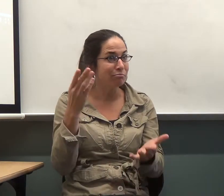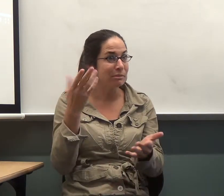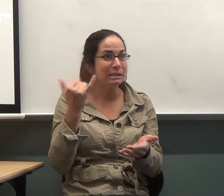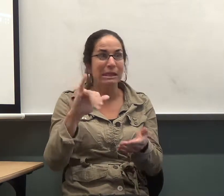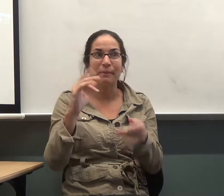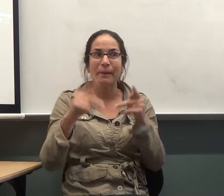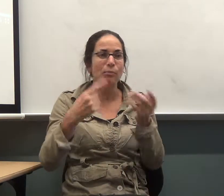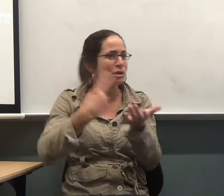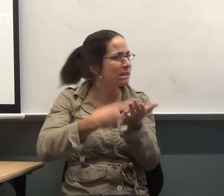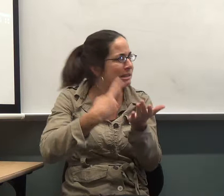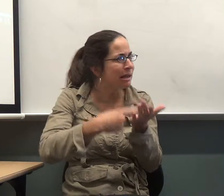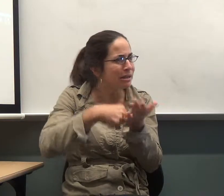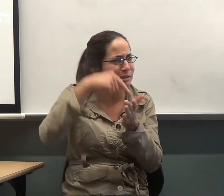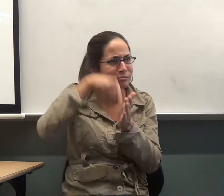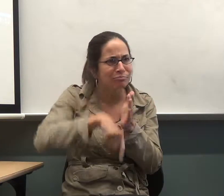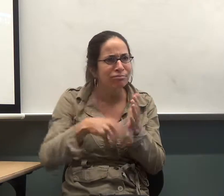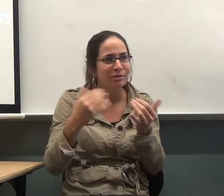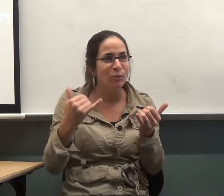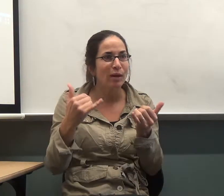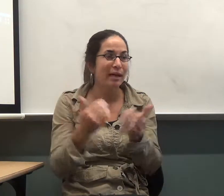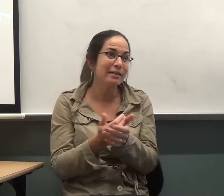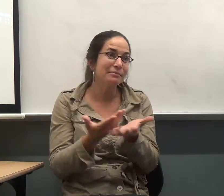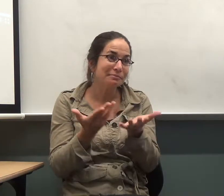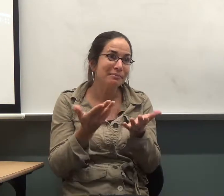okay? So I want you guys to argue